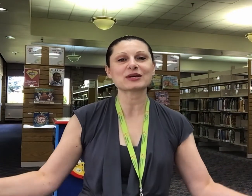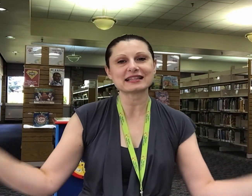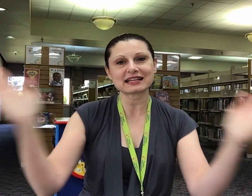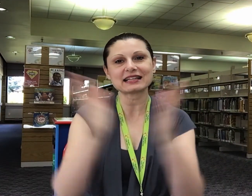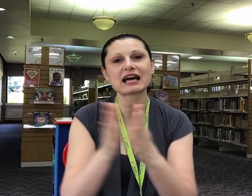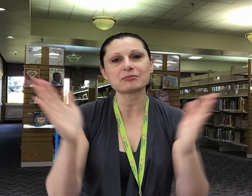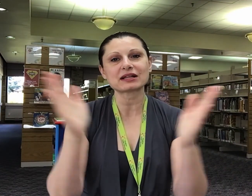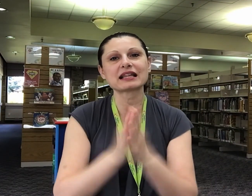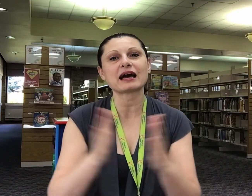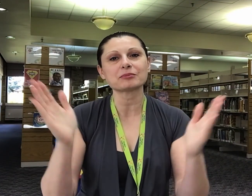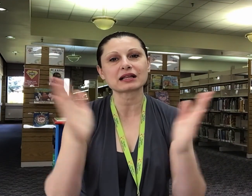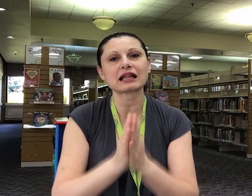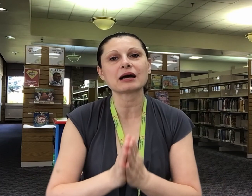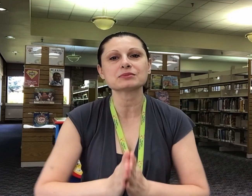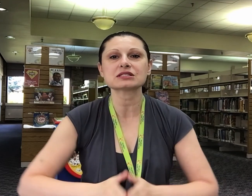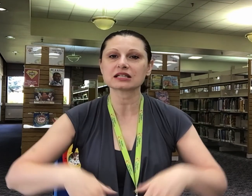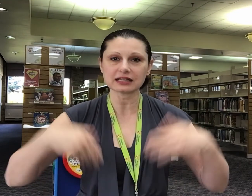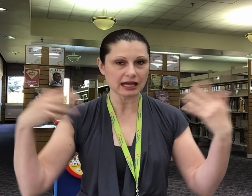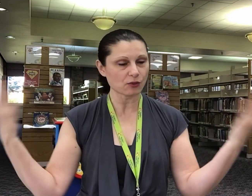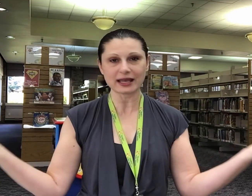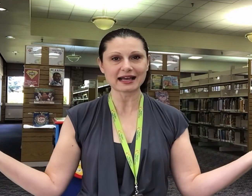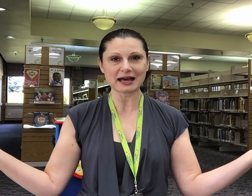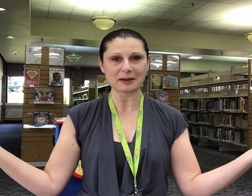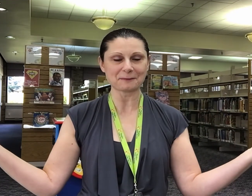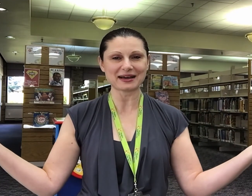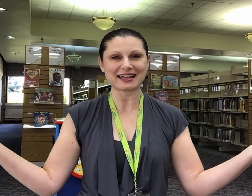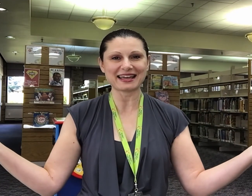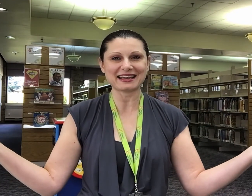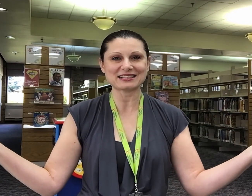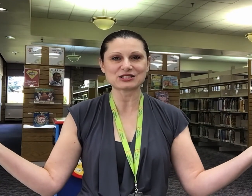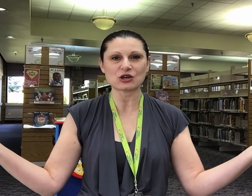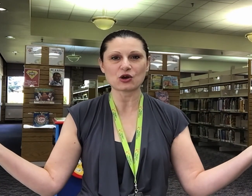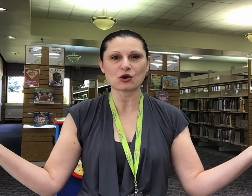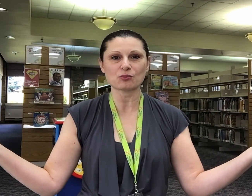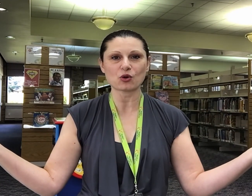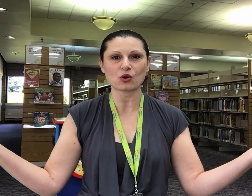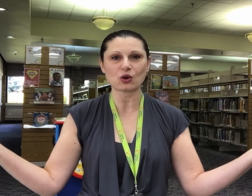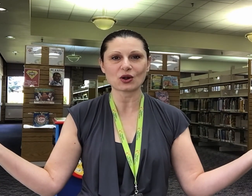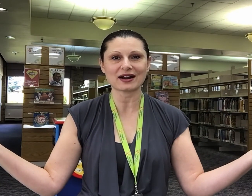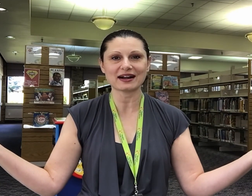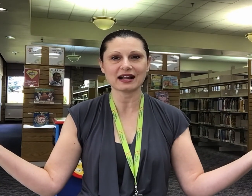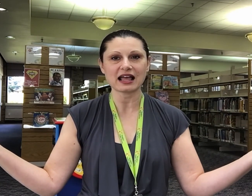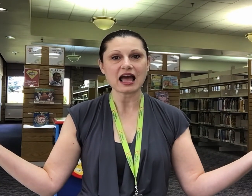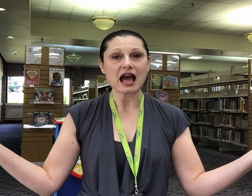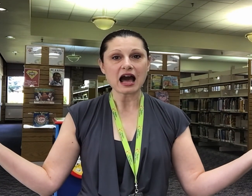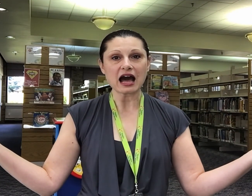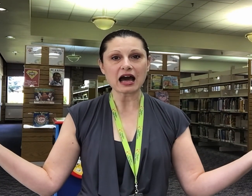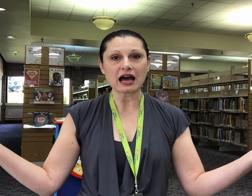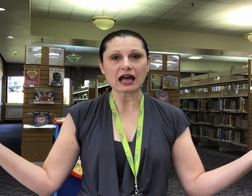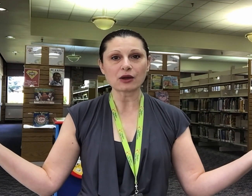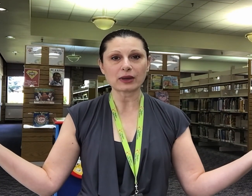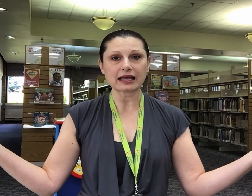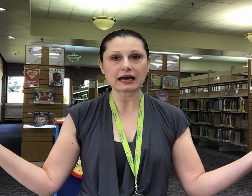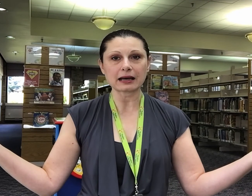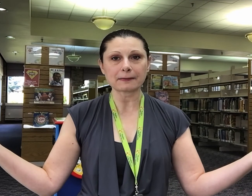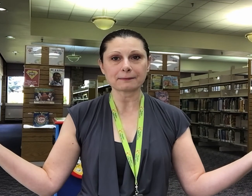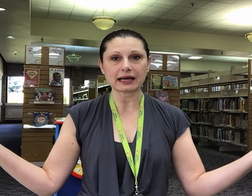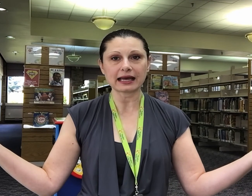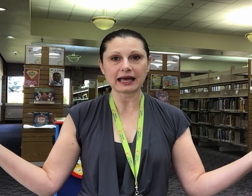a clap, clap, clap, till I wake up my hands no more. I wake up my